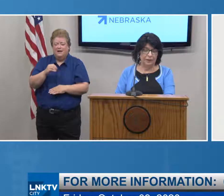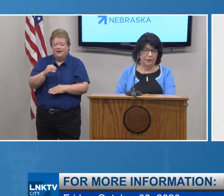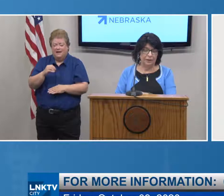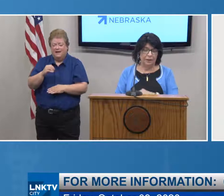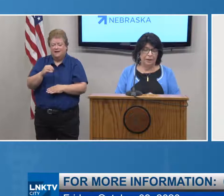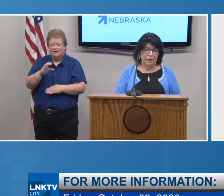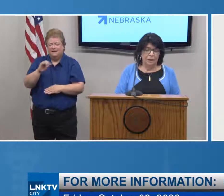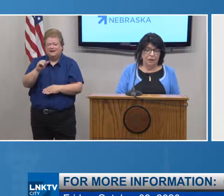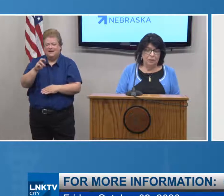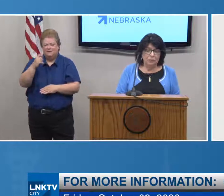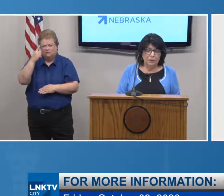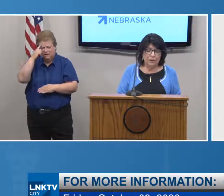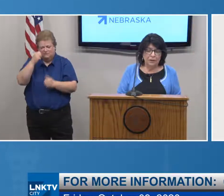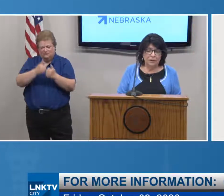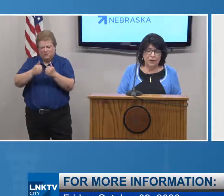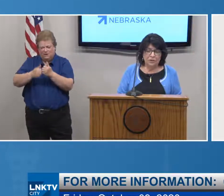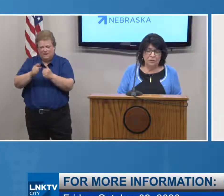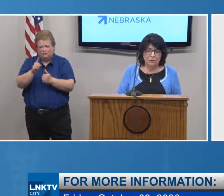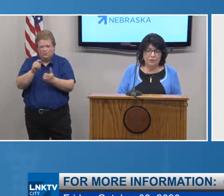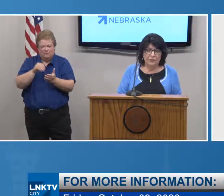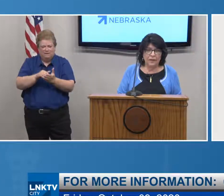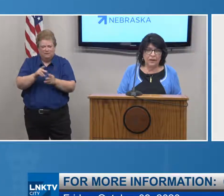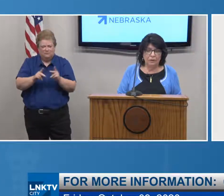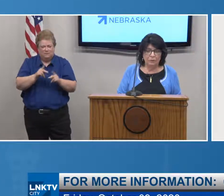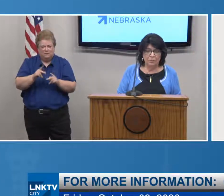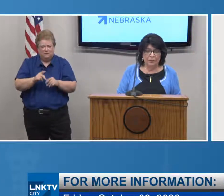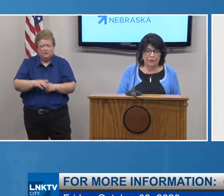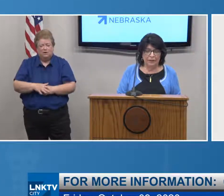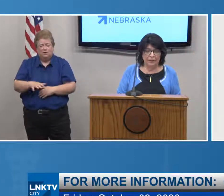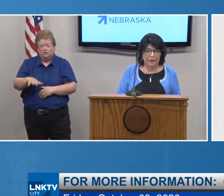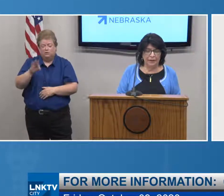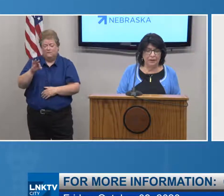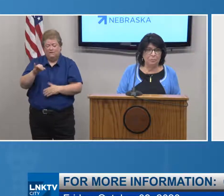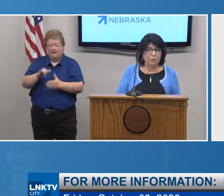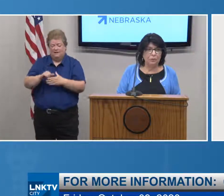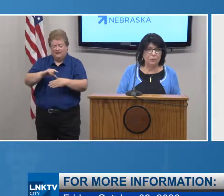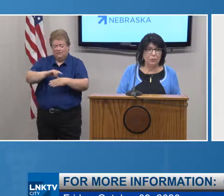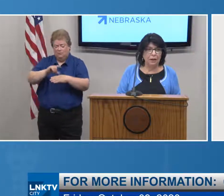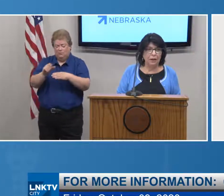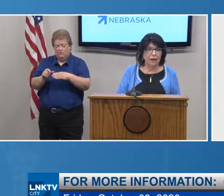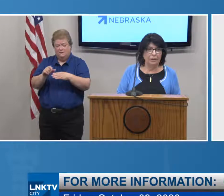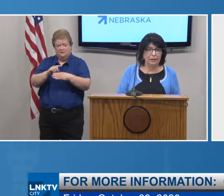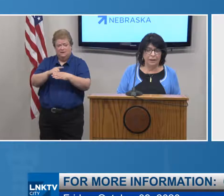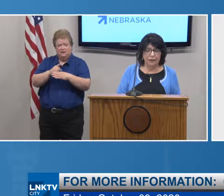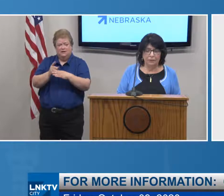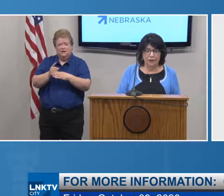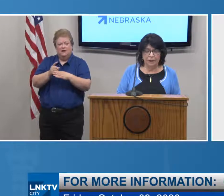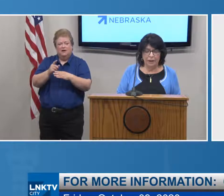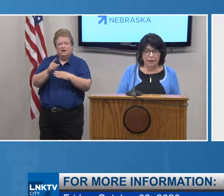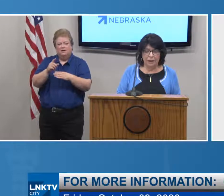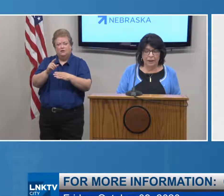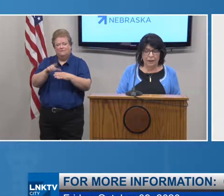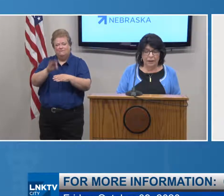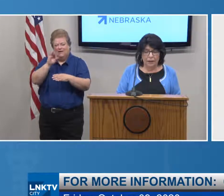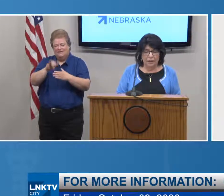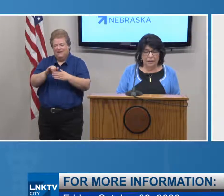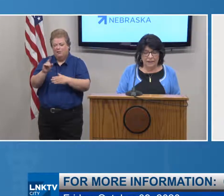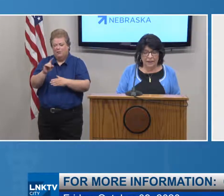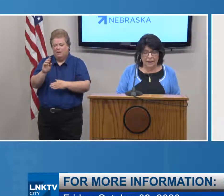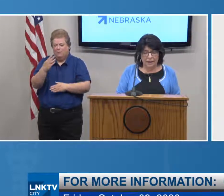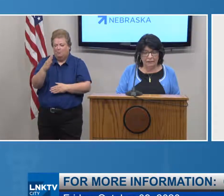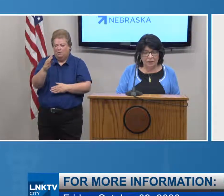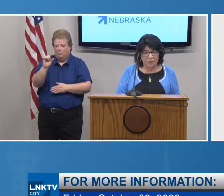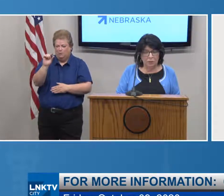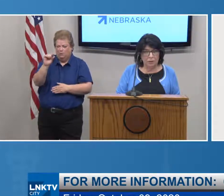1,000. You will find the location of the risk dial represented in the blue square outlined in red. It is